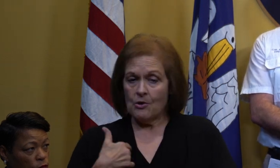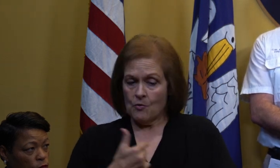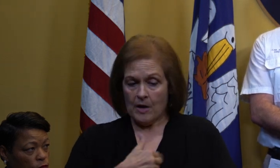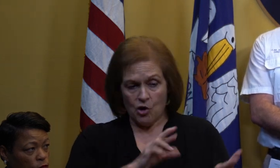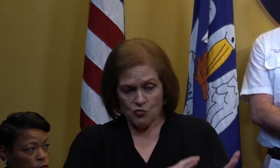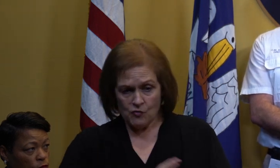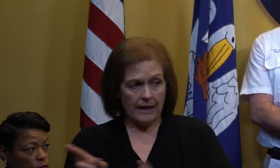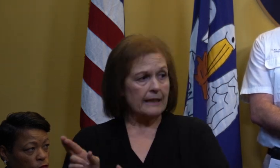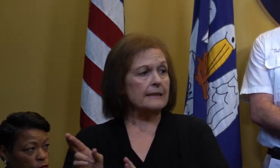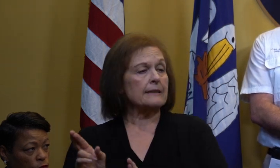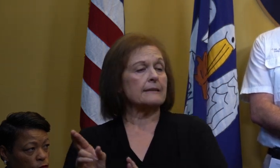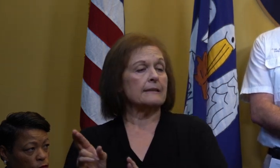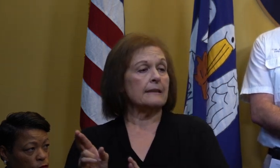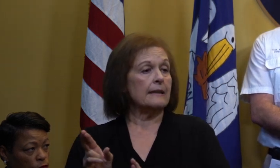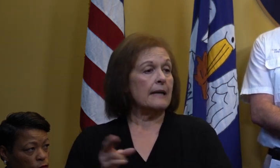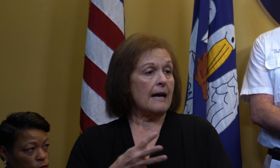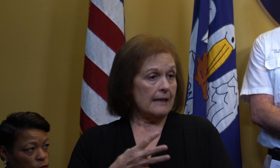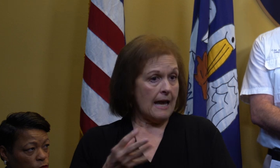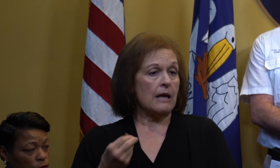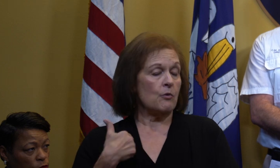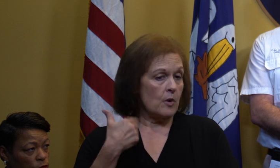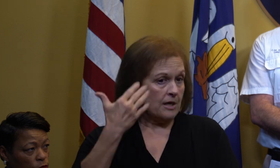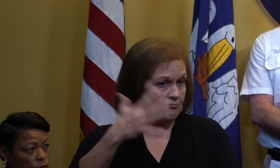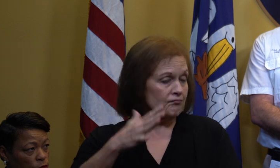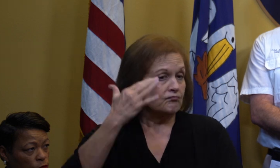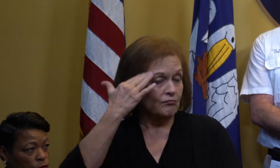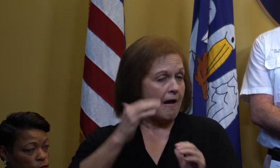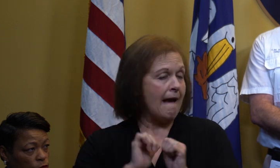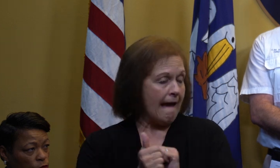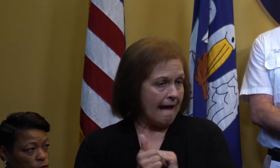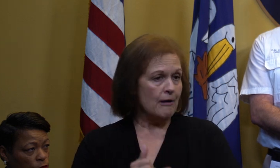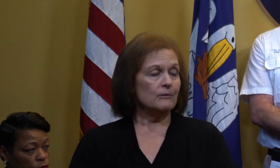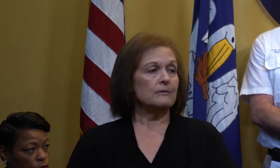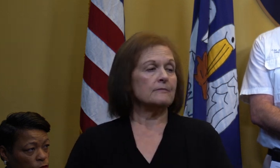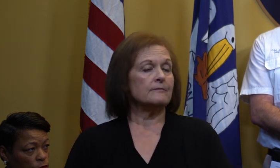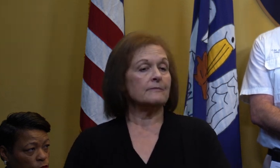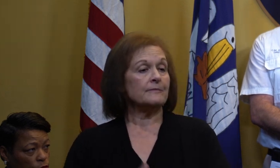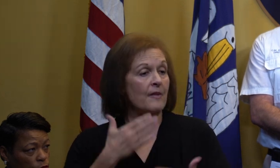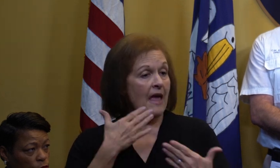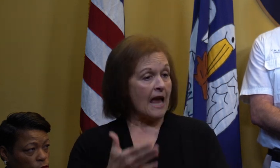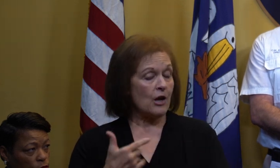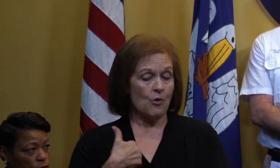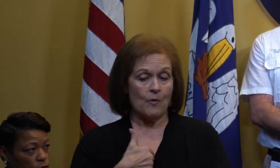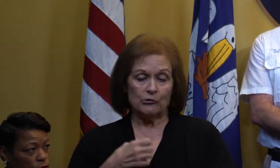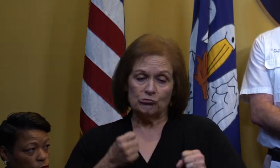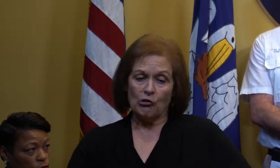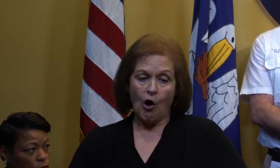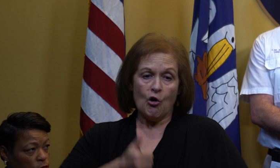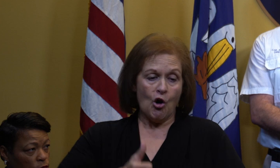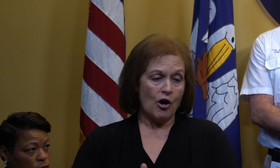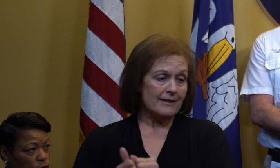are also brilliant in the basics. And so thank you very much, and we are stronger together, as the